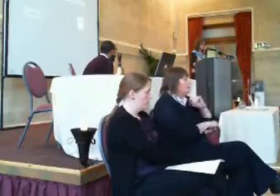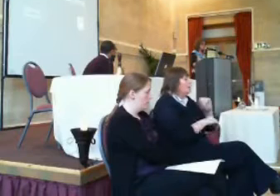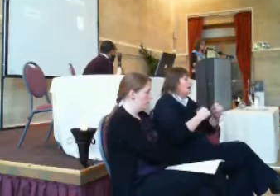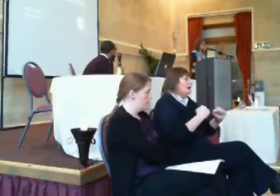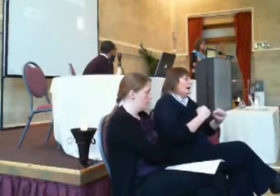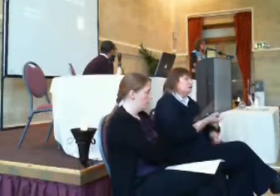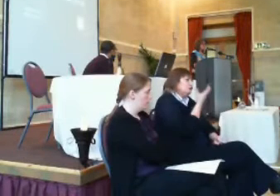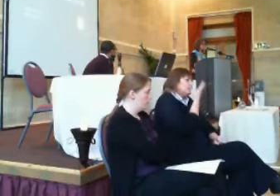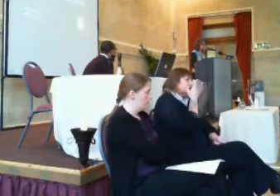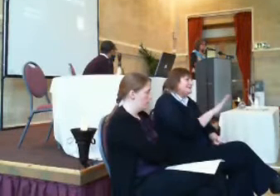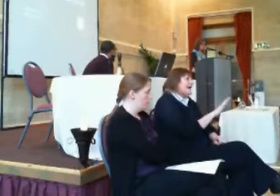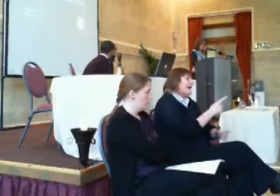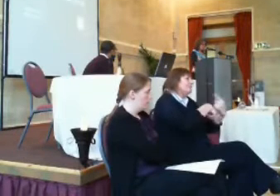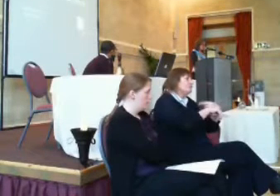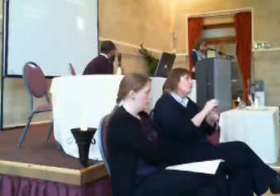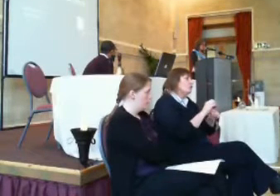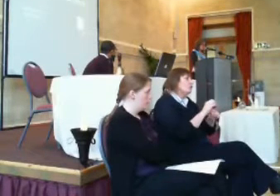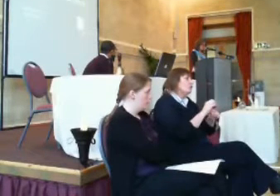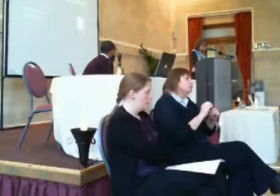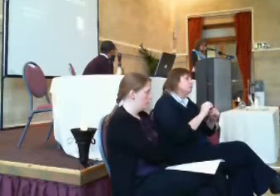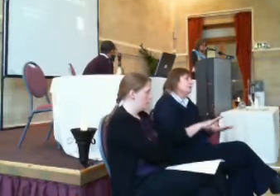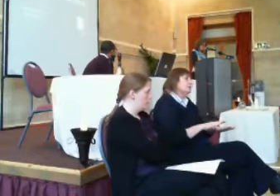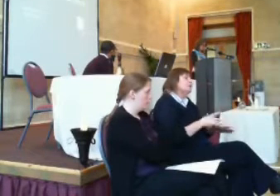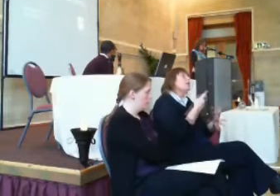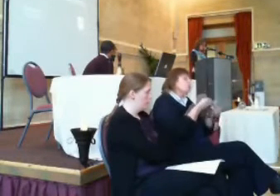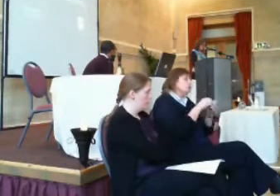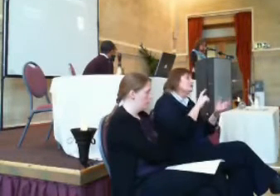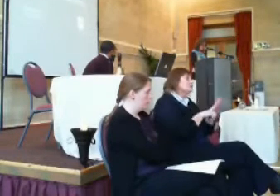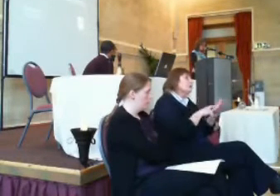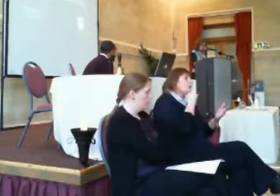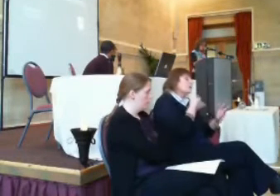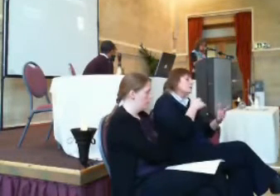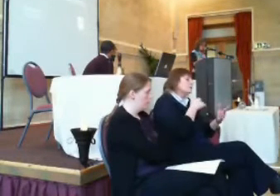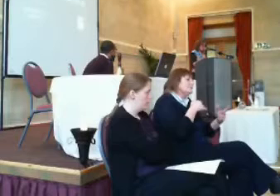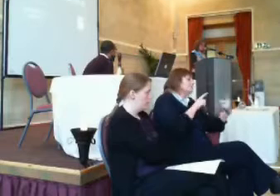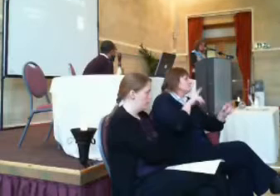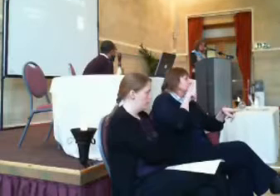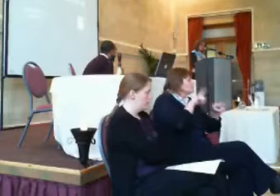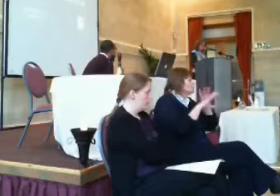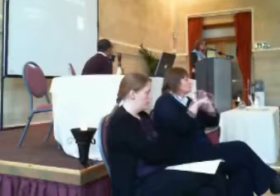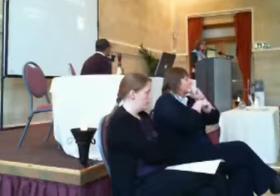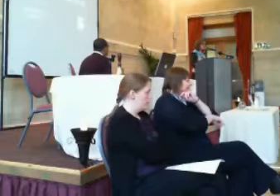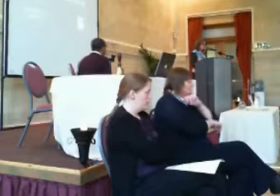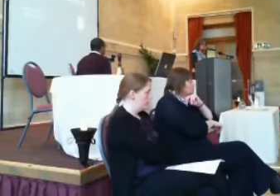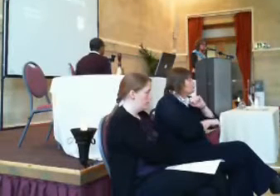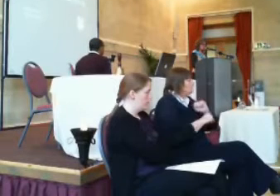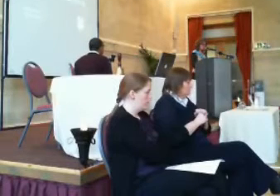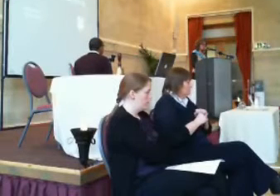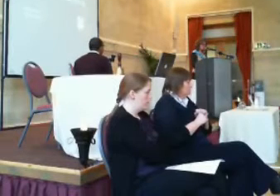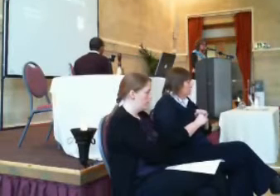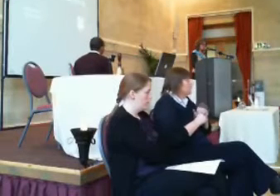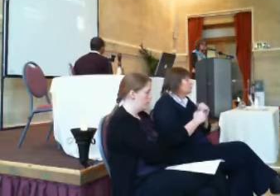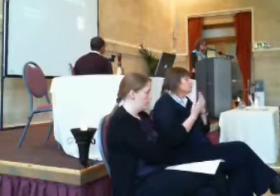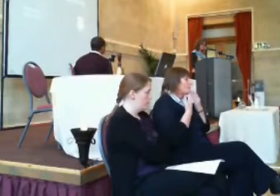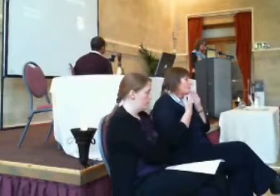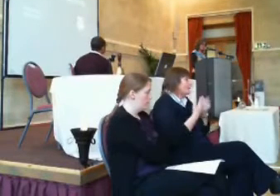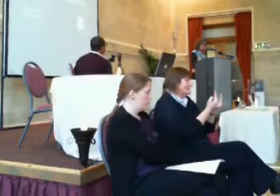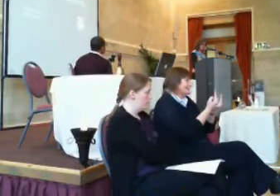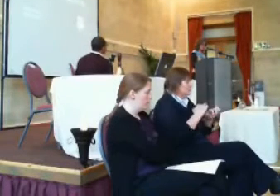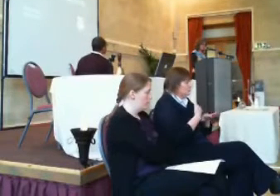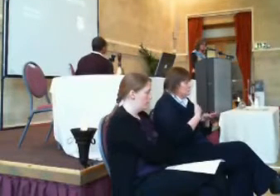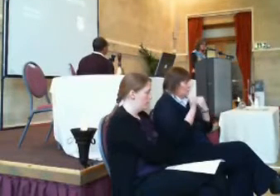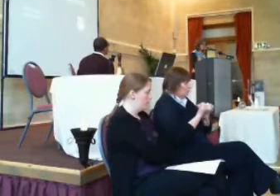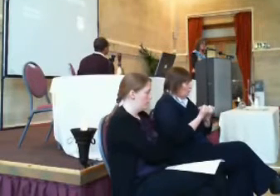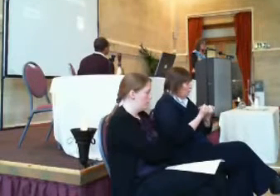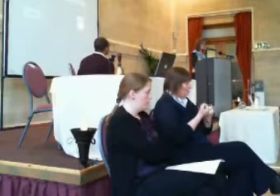is standing up, making a stand about. So please come and hear about the situation